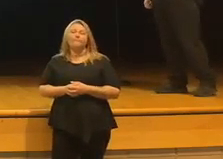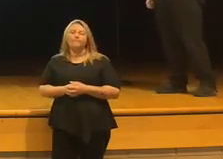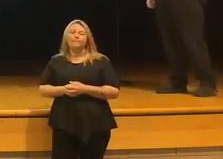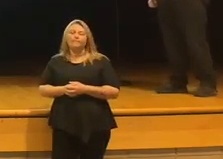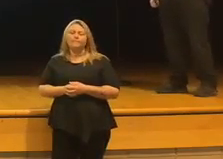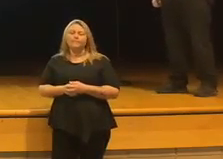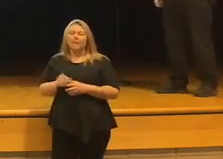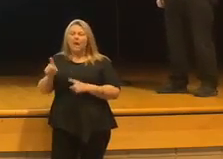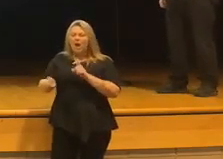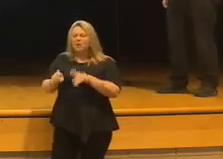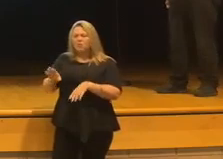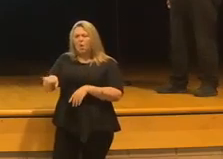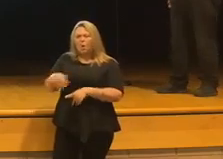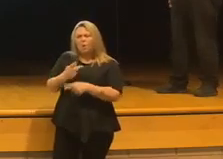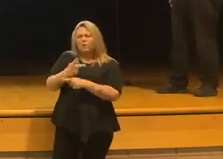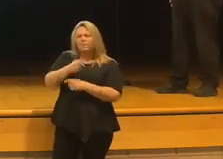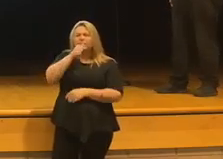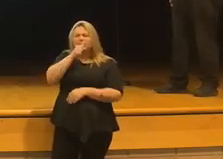them to keep secrets,